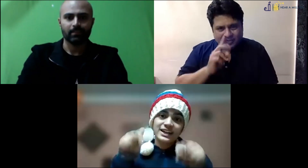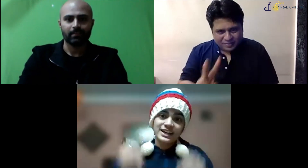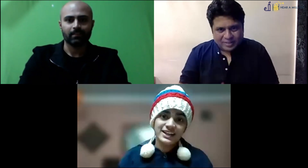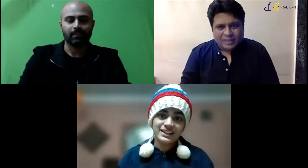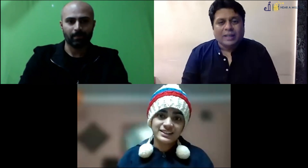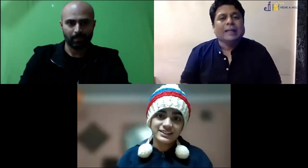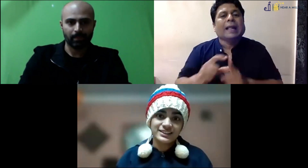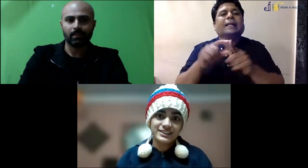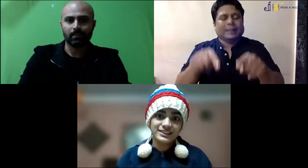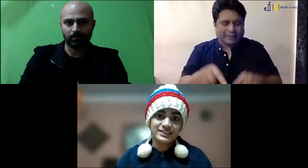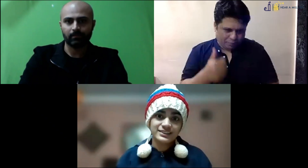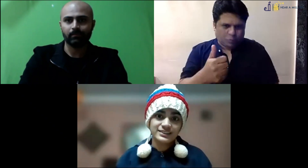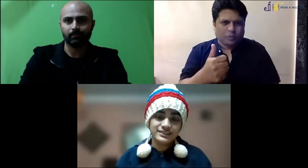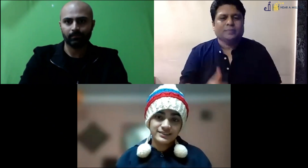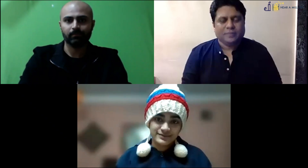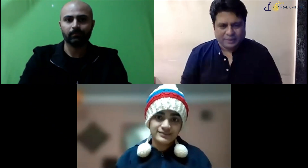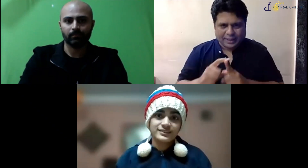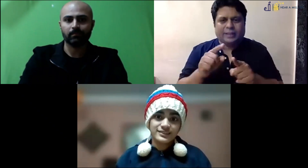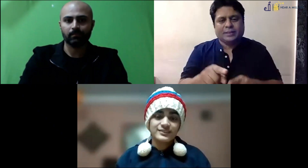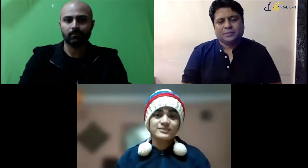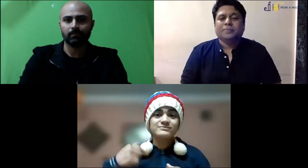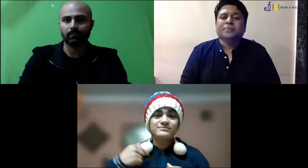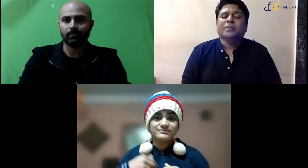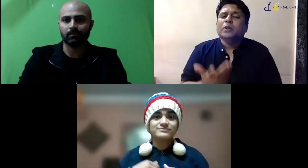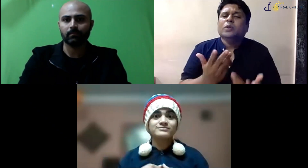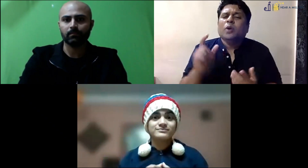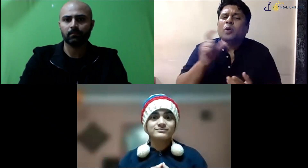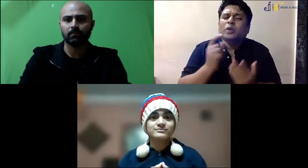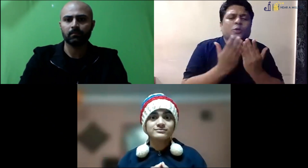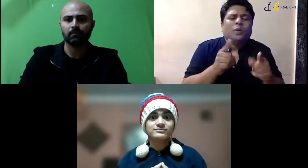sign name is this. I'm from Delhi. Okay.